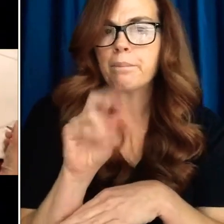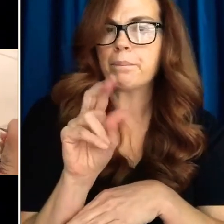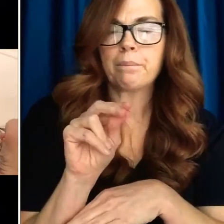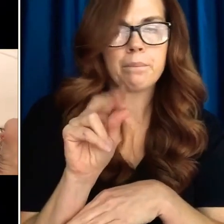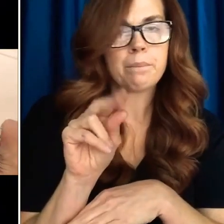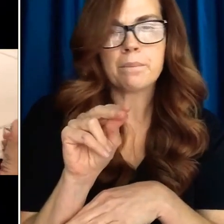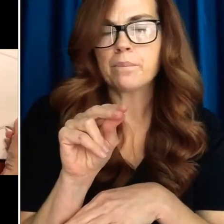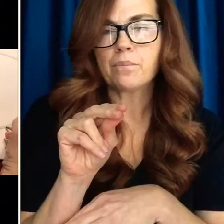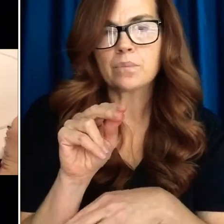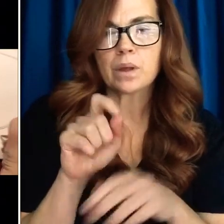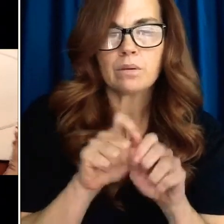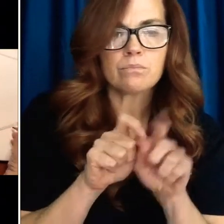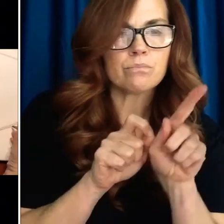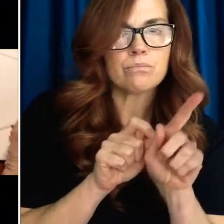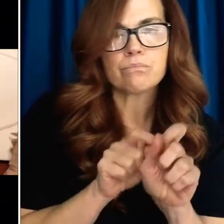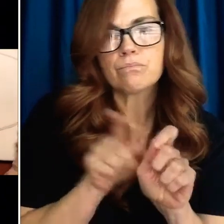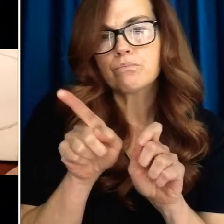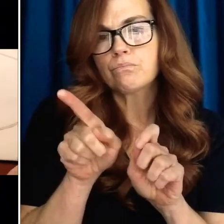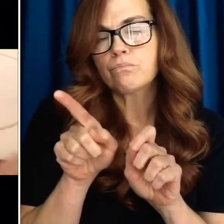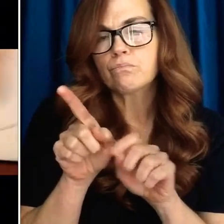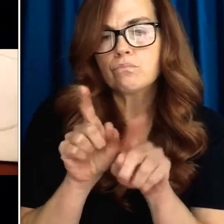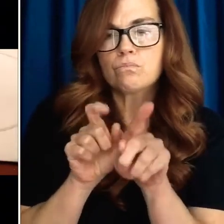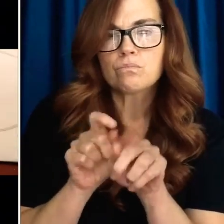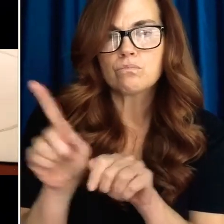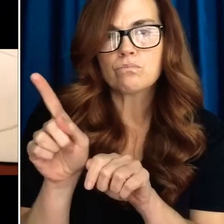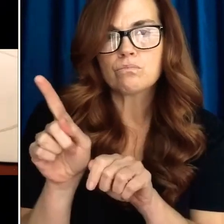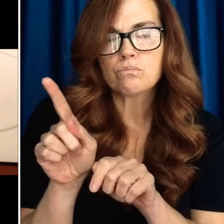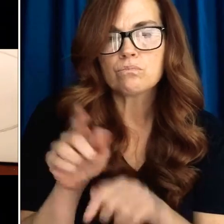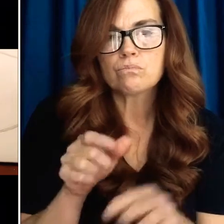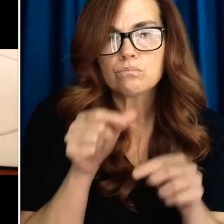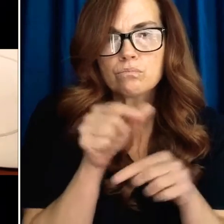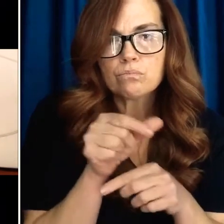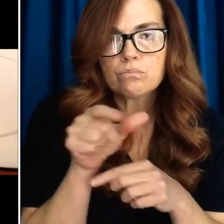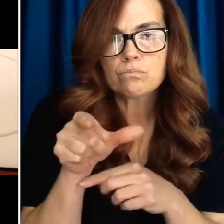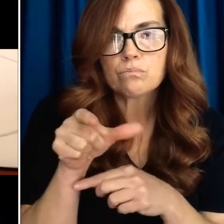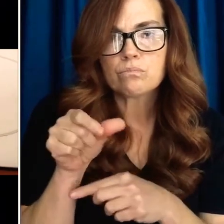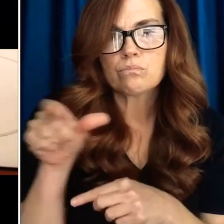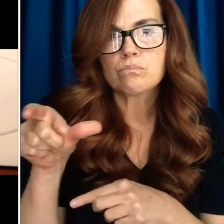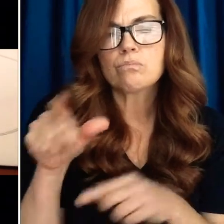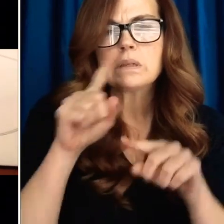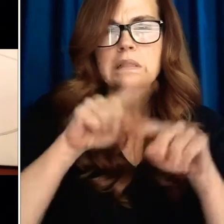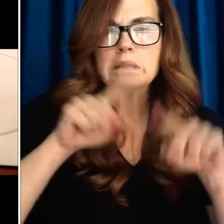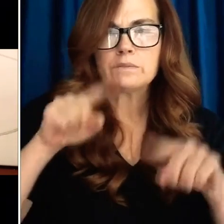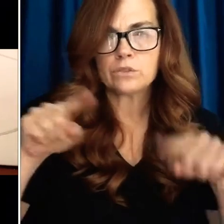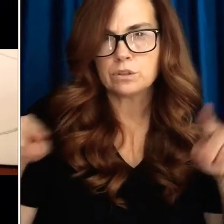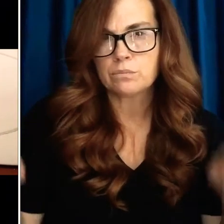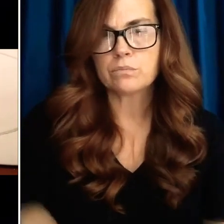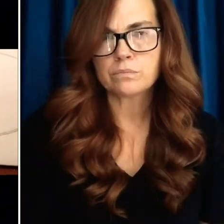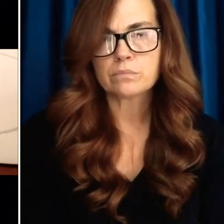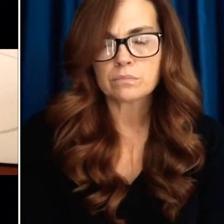They're kind of haphazard coming out of your eye. Okay, so a few of those.